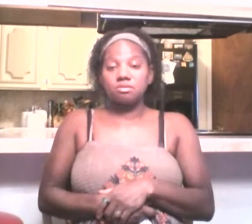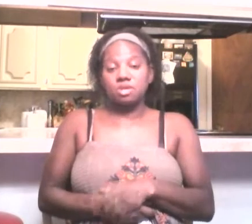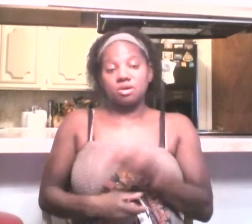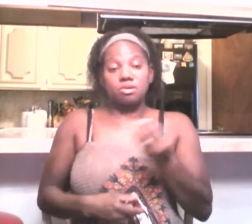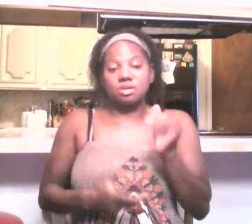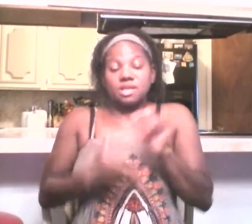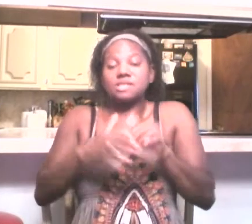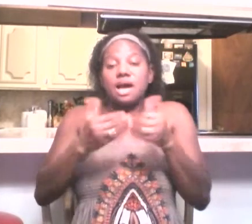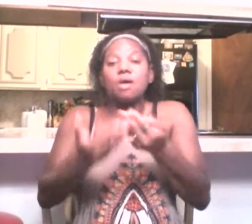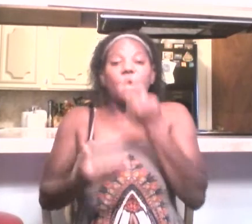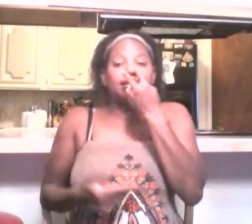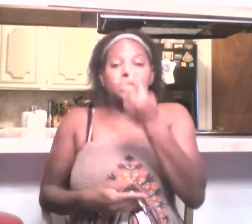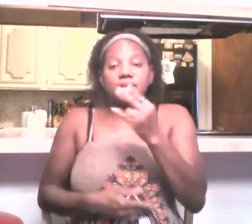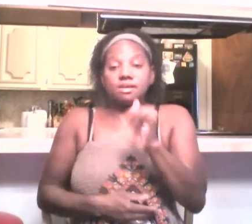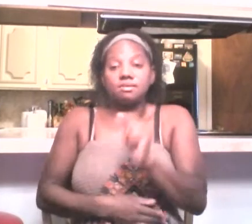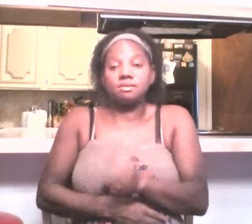So that's how I see it.